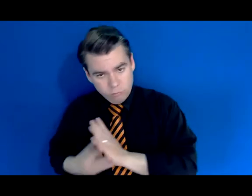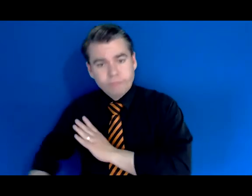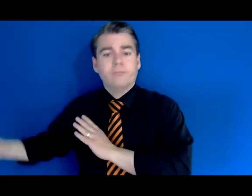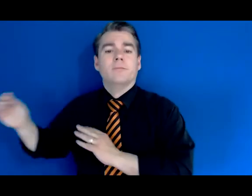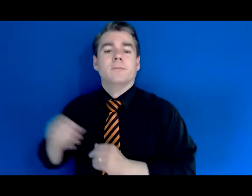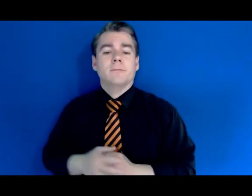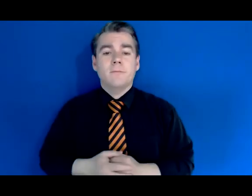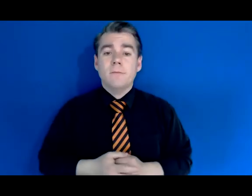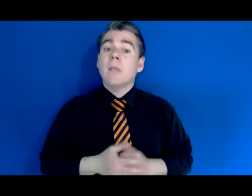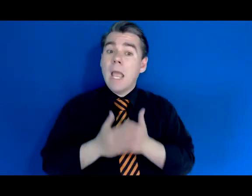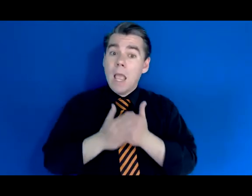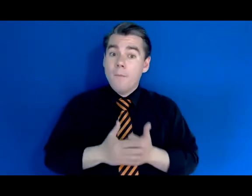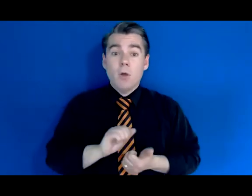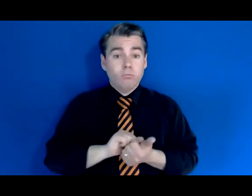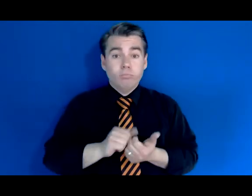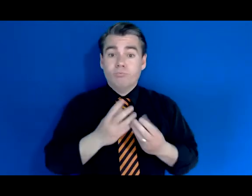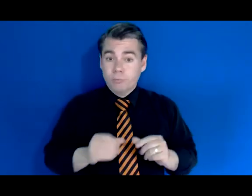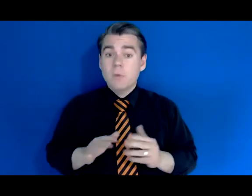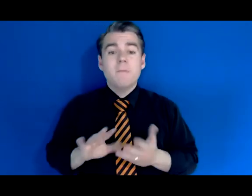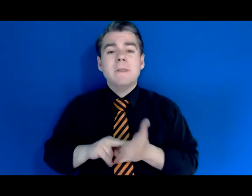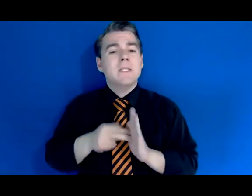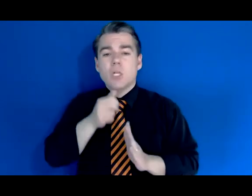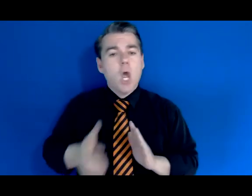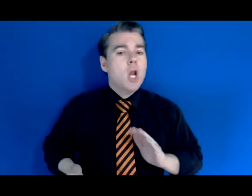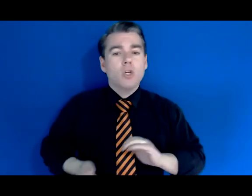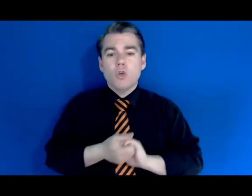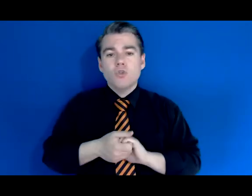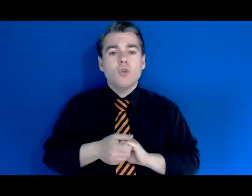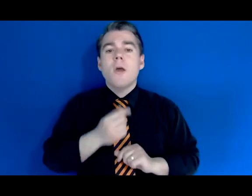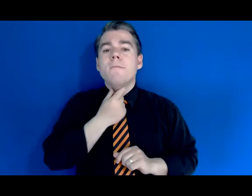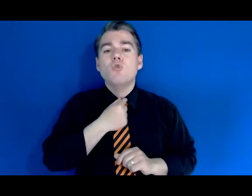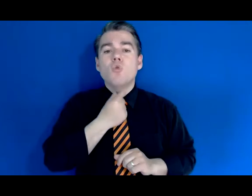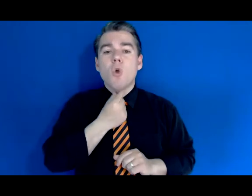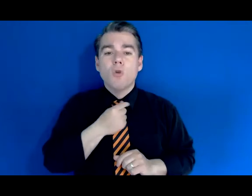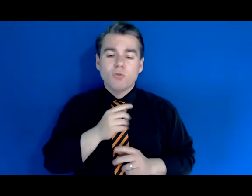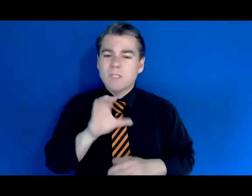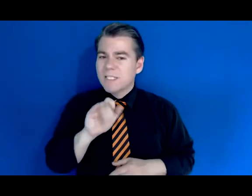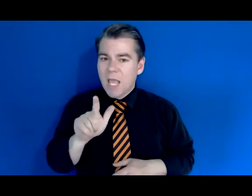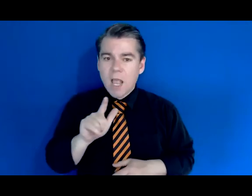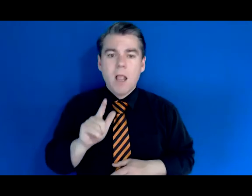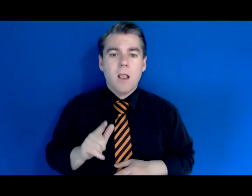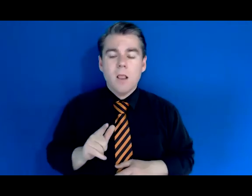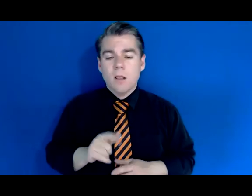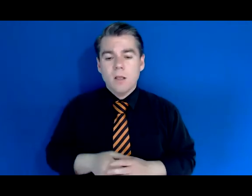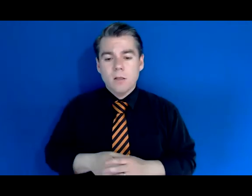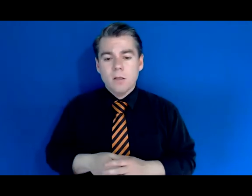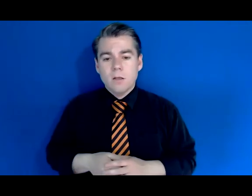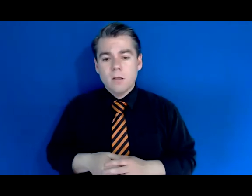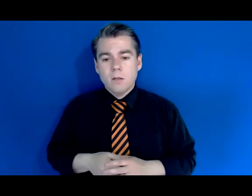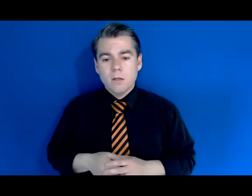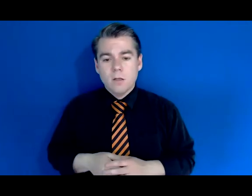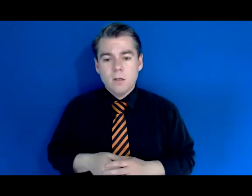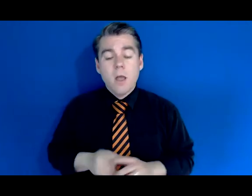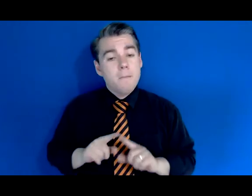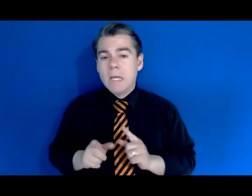S. boulardii does not attach to the mucosal cell lining, the intestinal lumen, but it exerts its